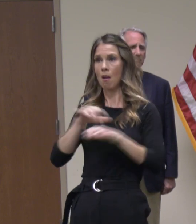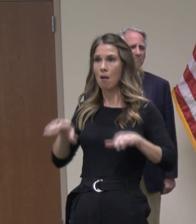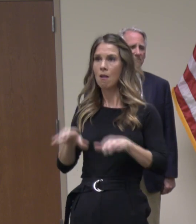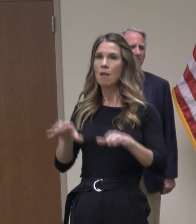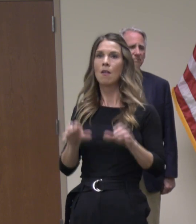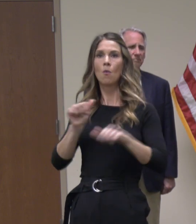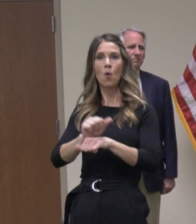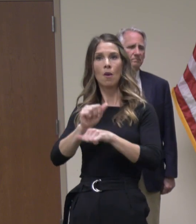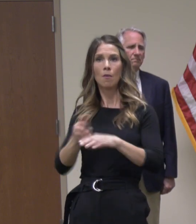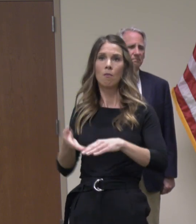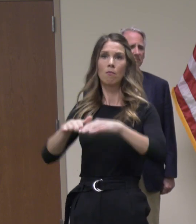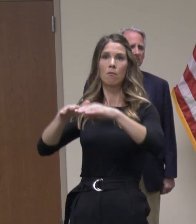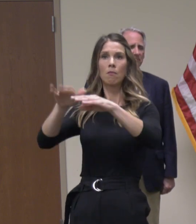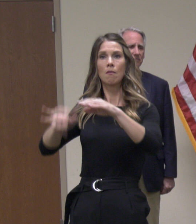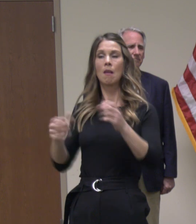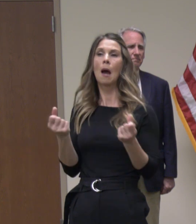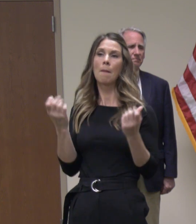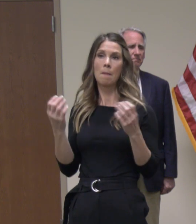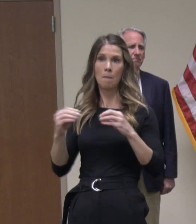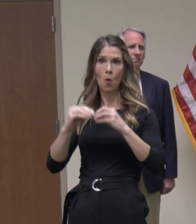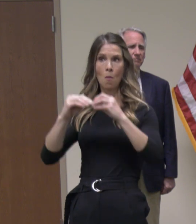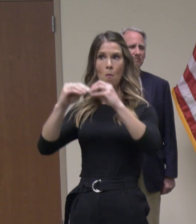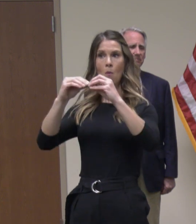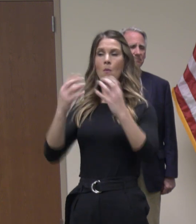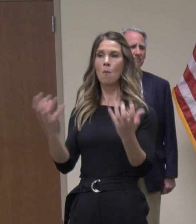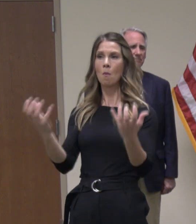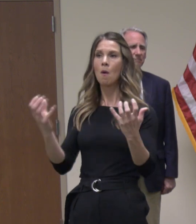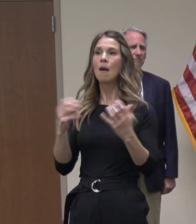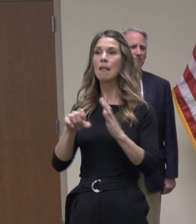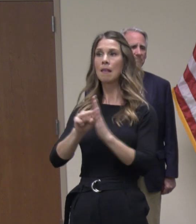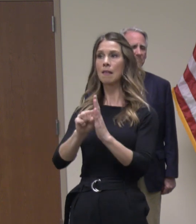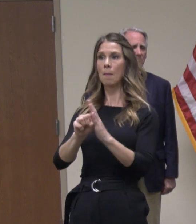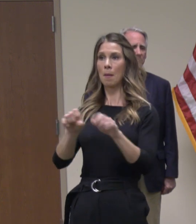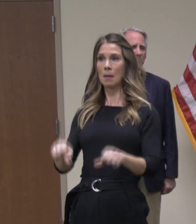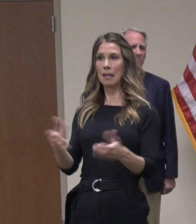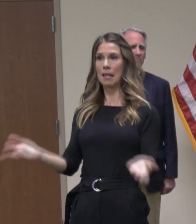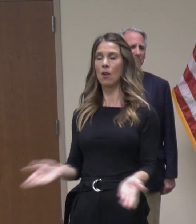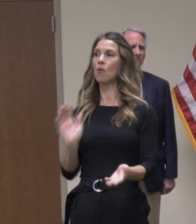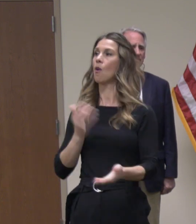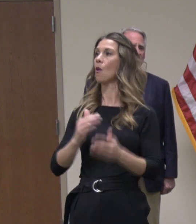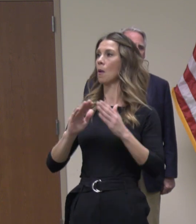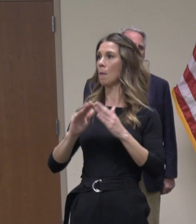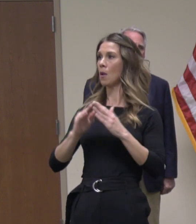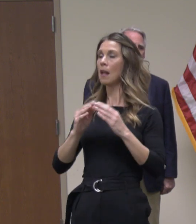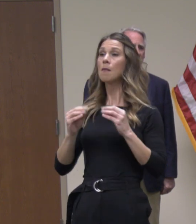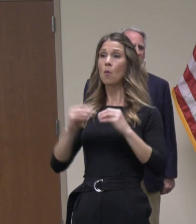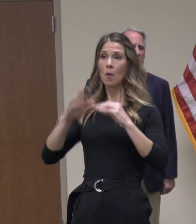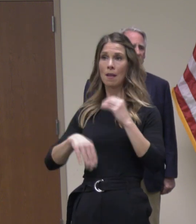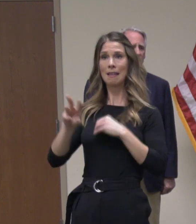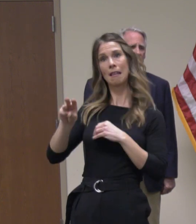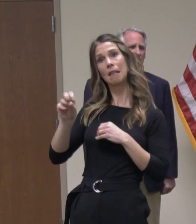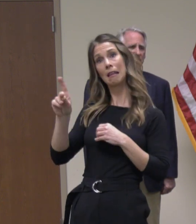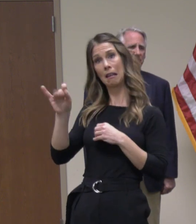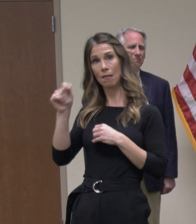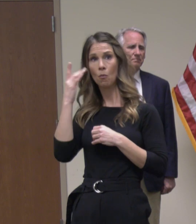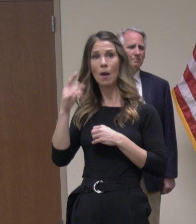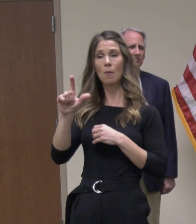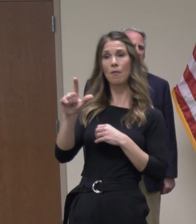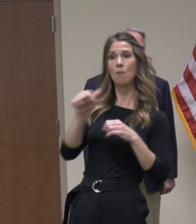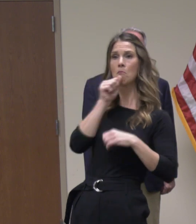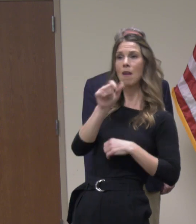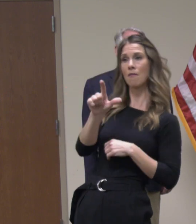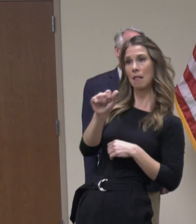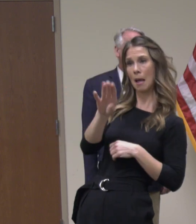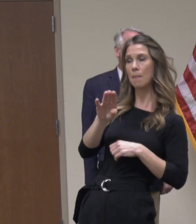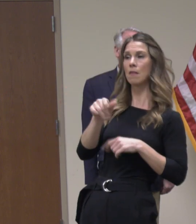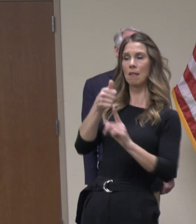to increase that number. The sampling abilities in our community extend beyond those 60 kits, though, because we have private labs who are also